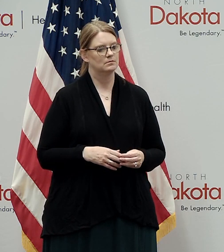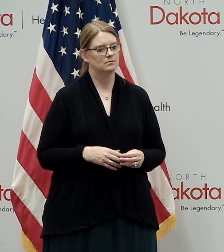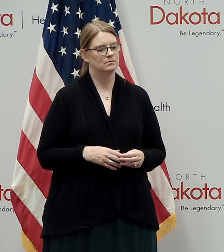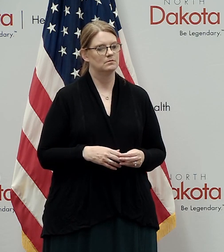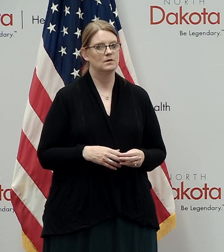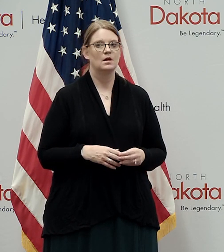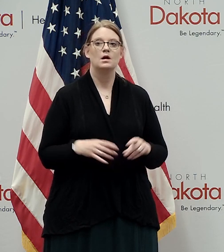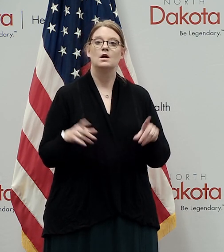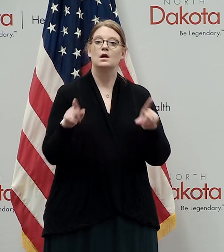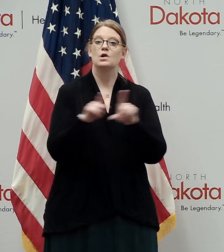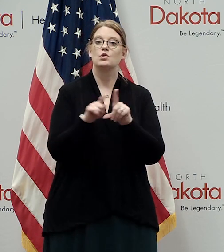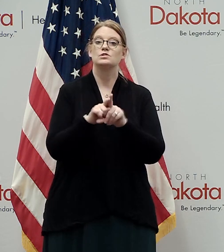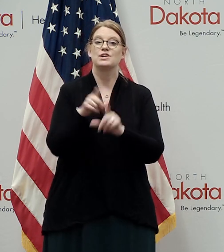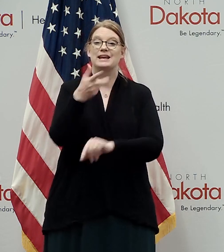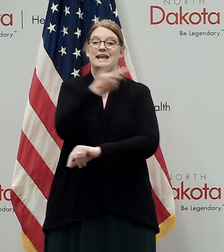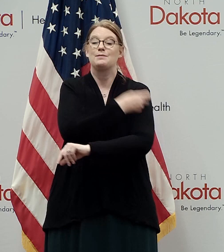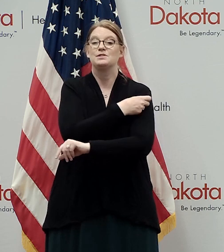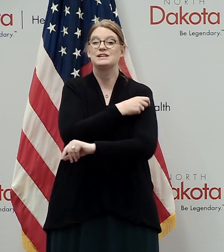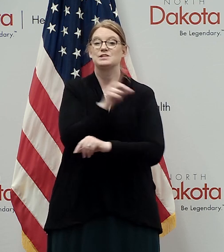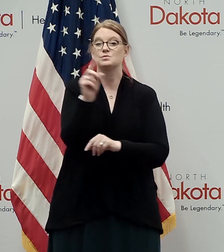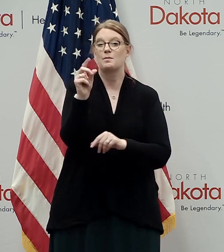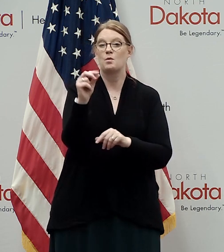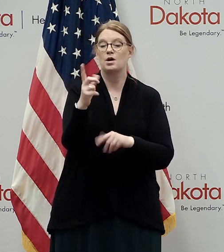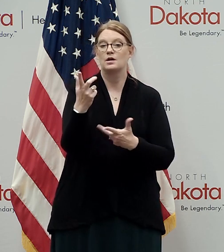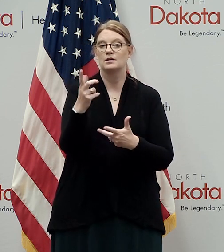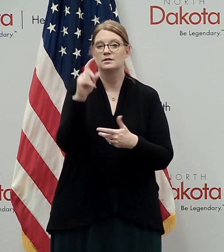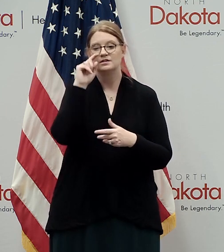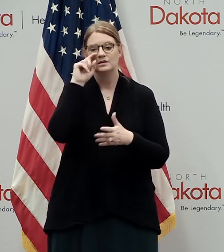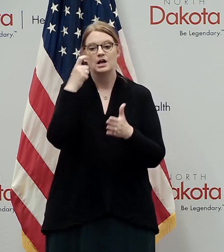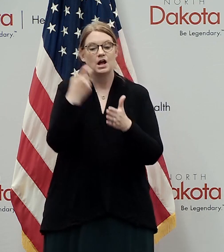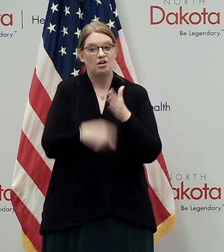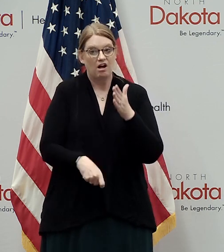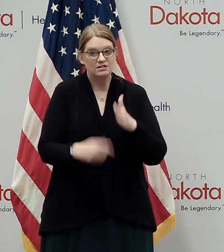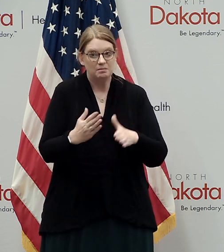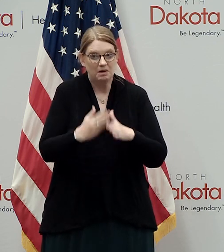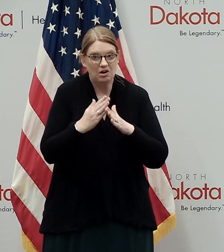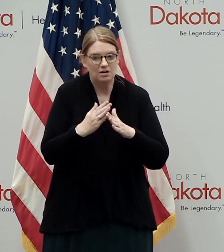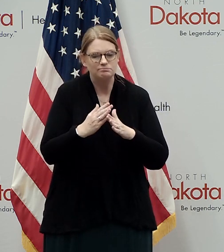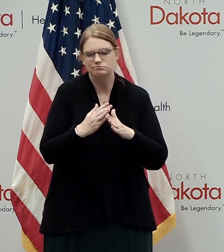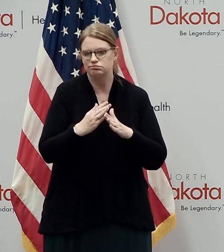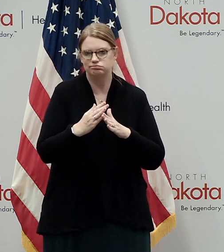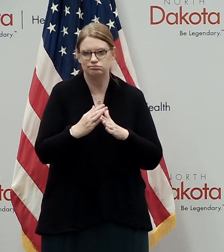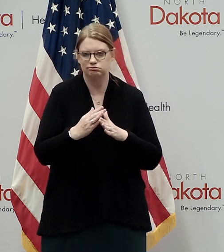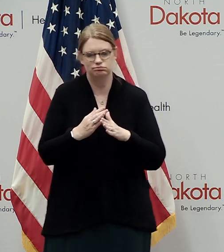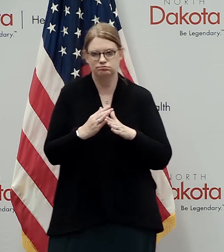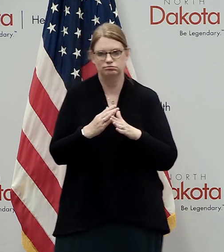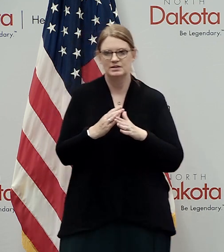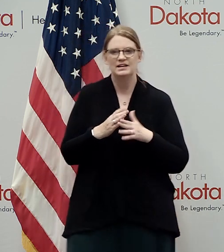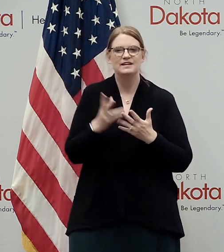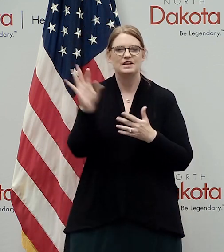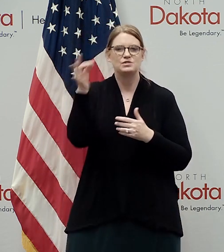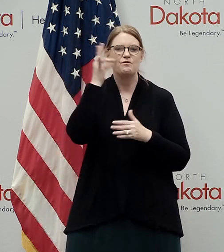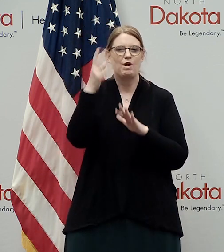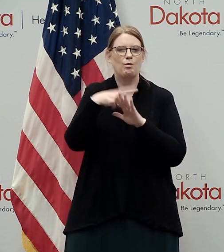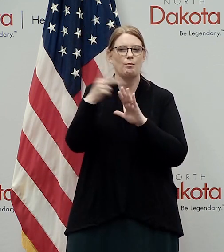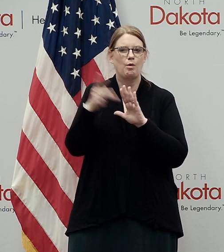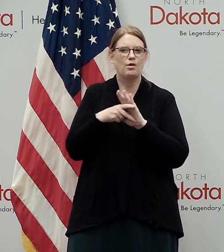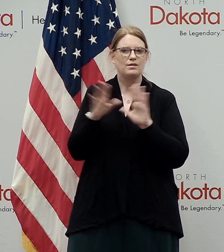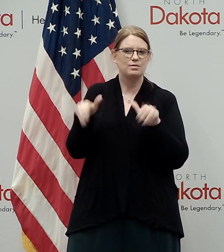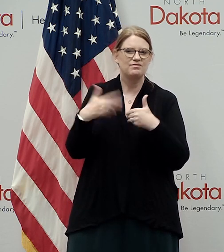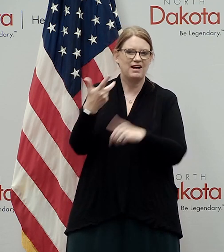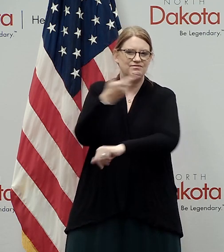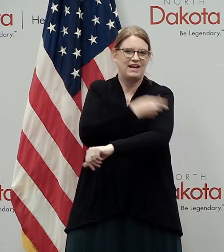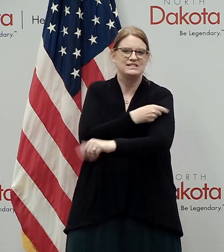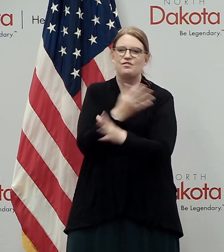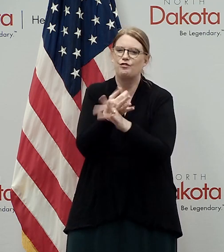I should just note on immunizations, one last thing is cost should not be a barrier to this. The Vaccines for Children program is a federal entitlement program, provides